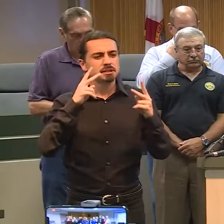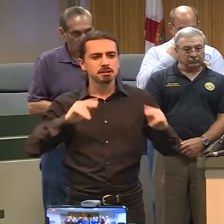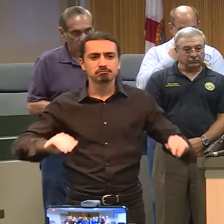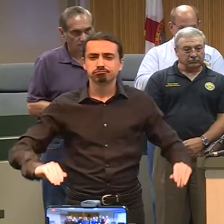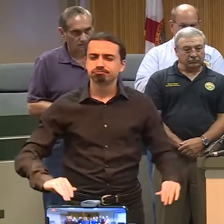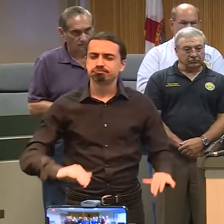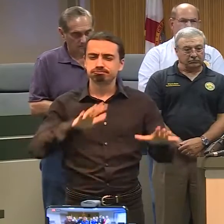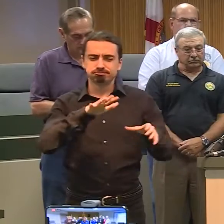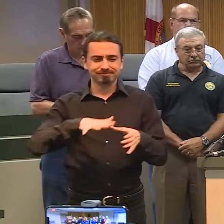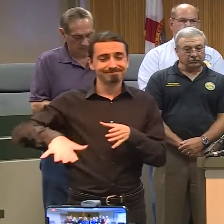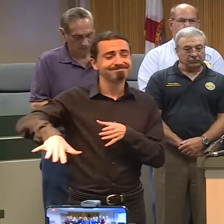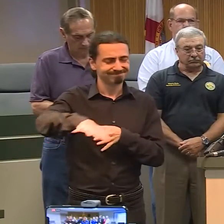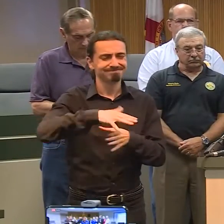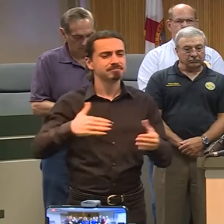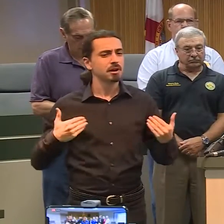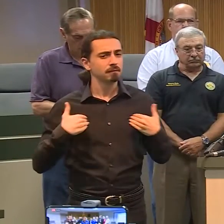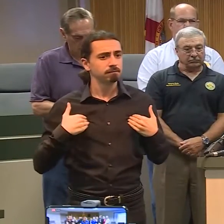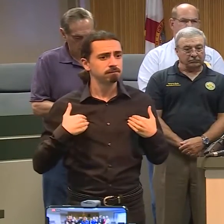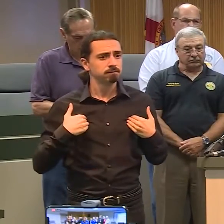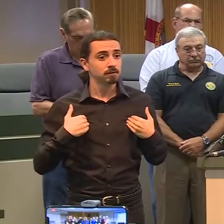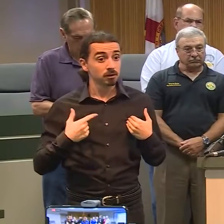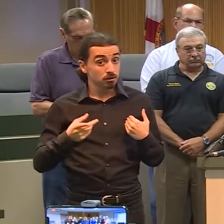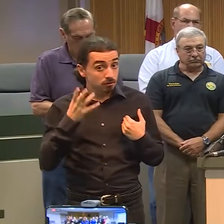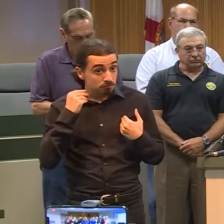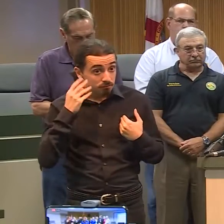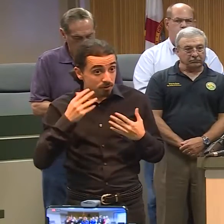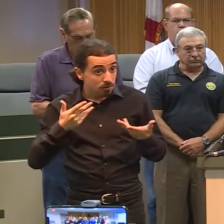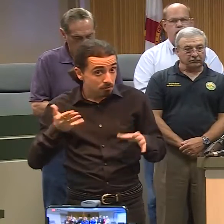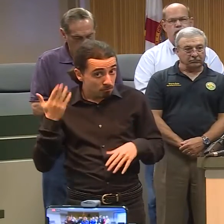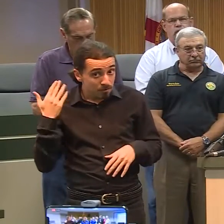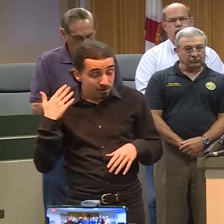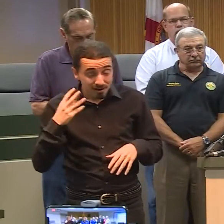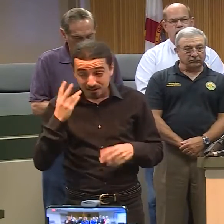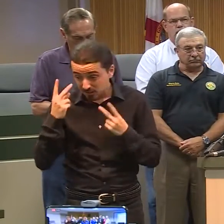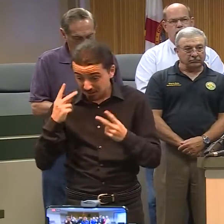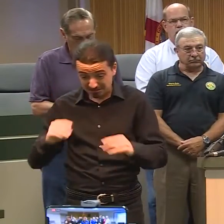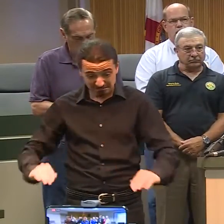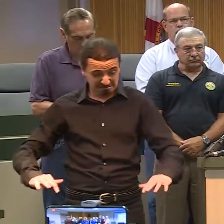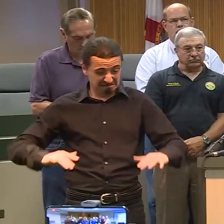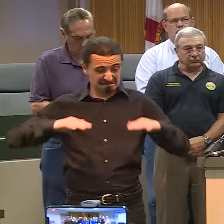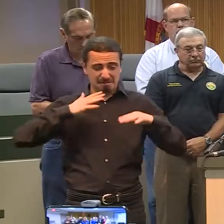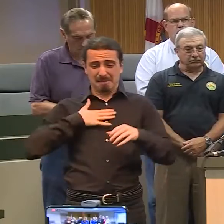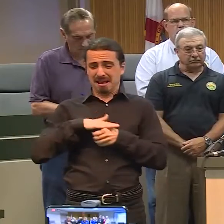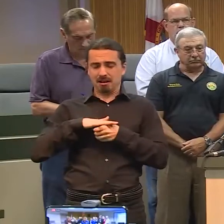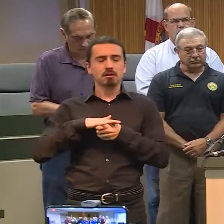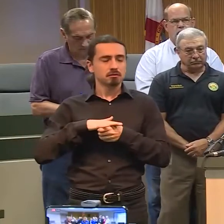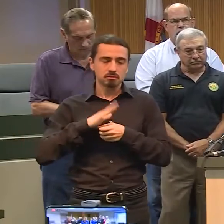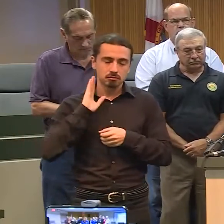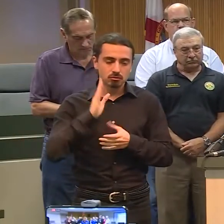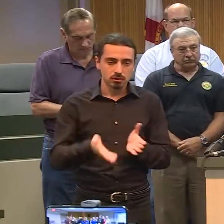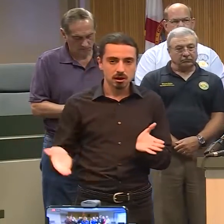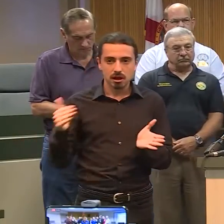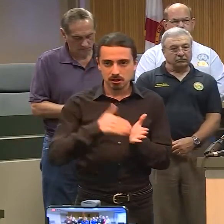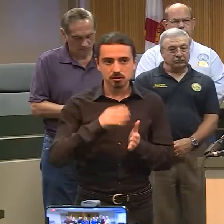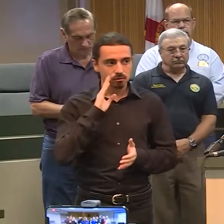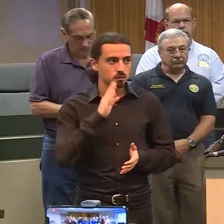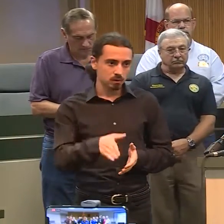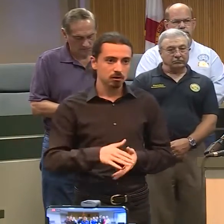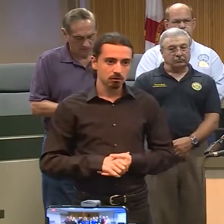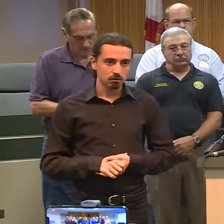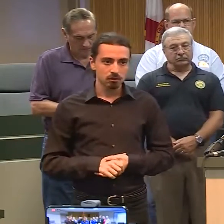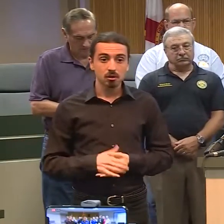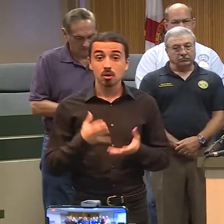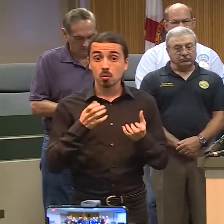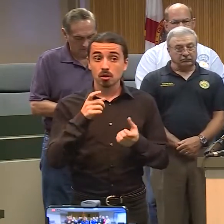flooded in the past from a tributary, it's highly likely that you will flood again, and we want you to take extra precautions because